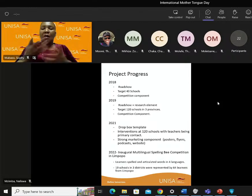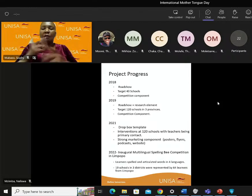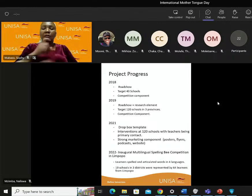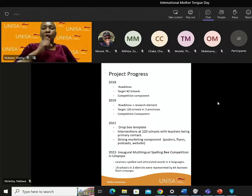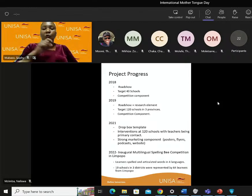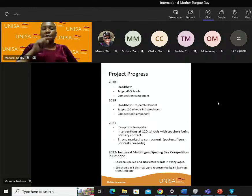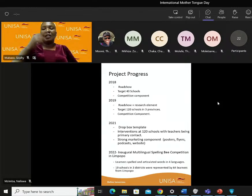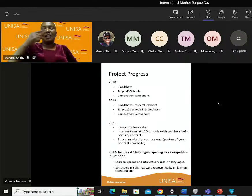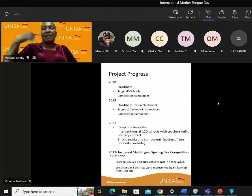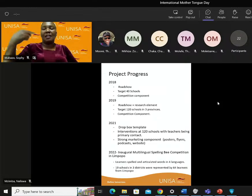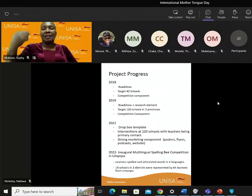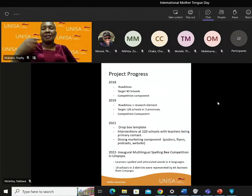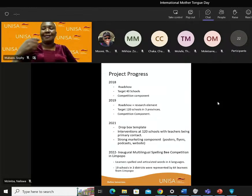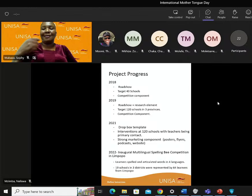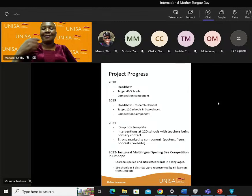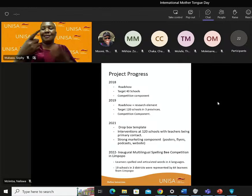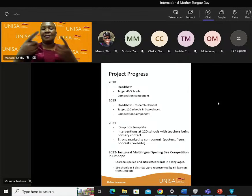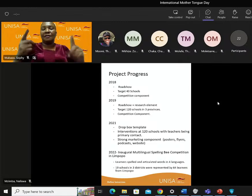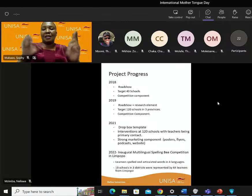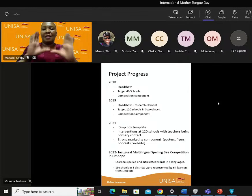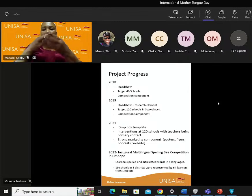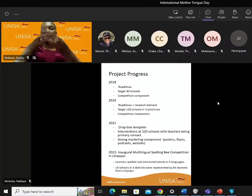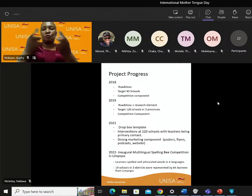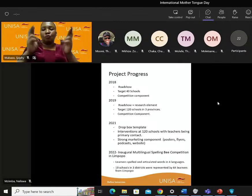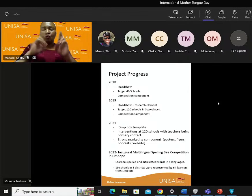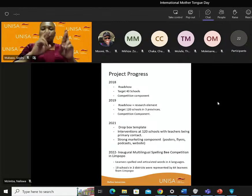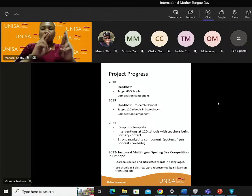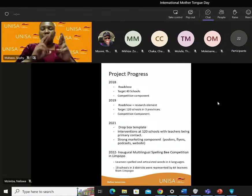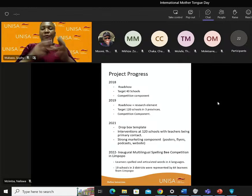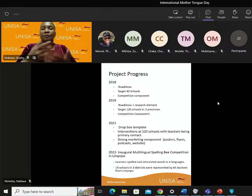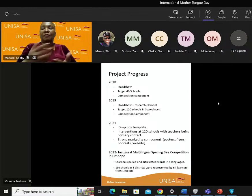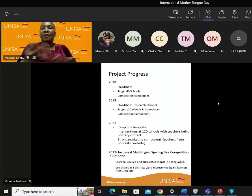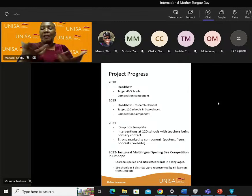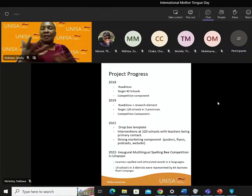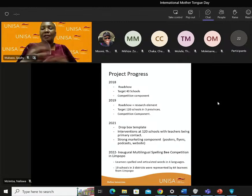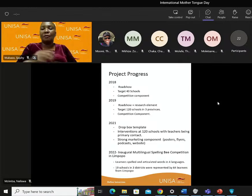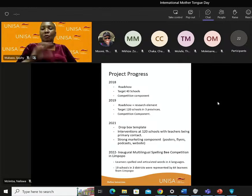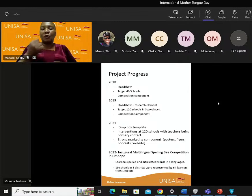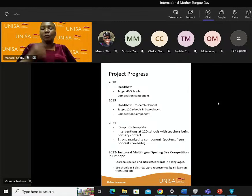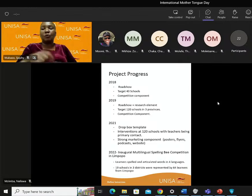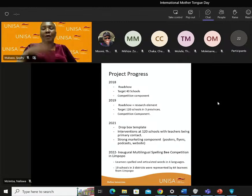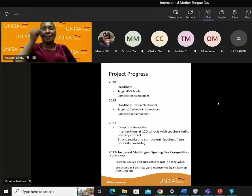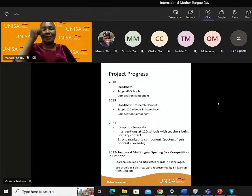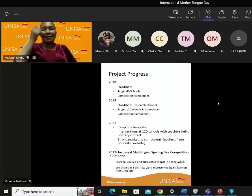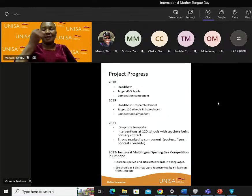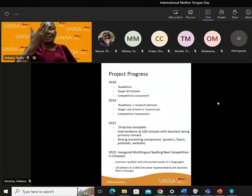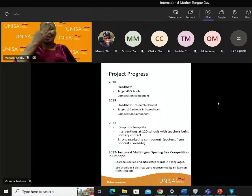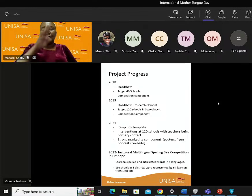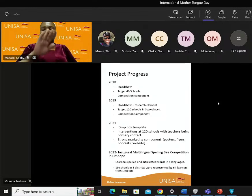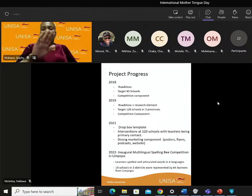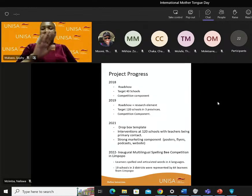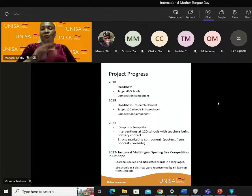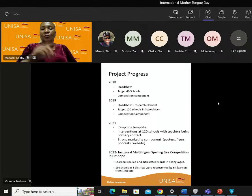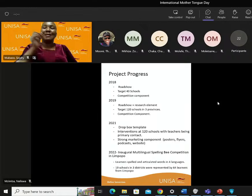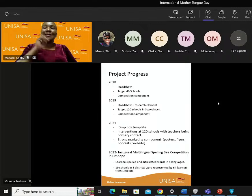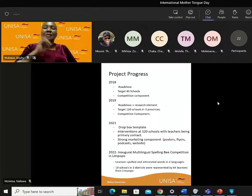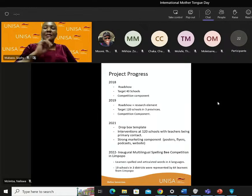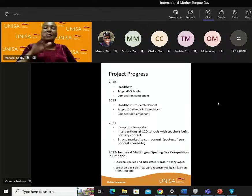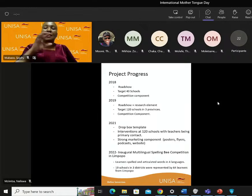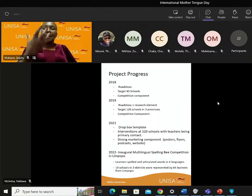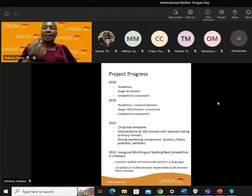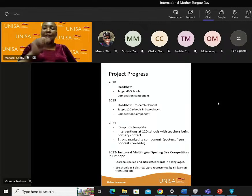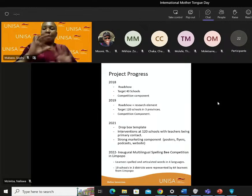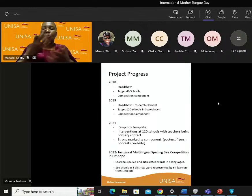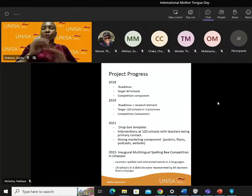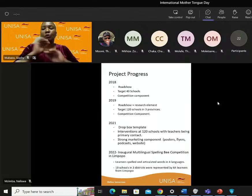languages in the different classroom settings. So we wanted to understand the attitudes that teachers have and how they use these different languages